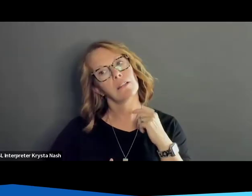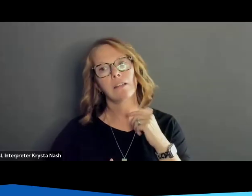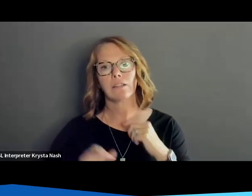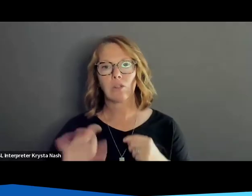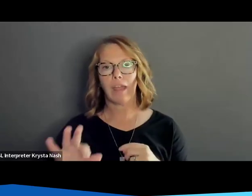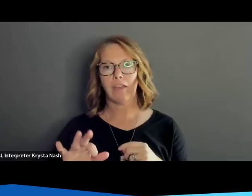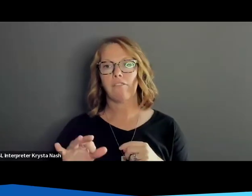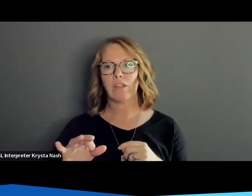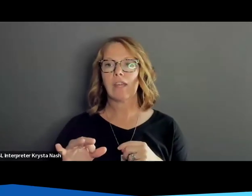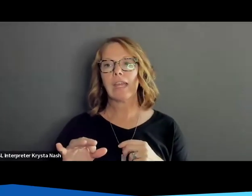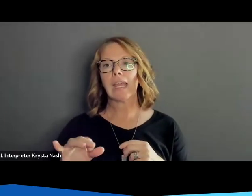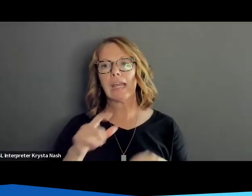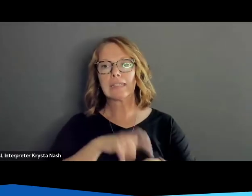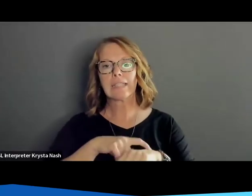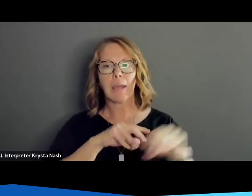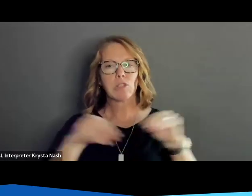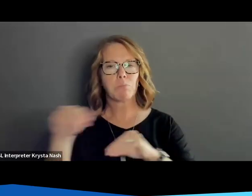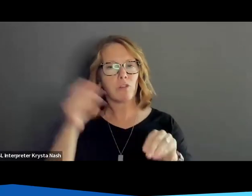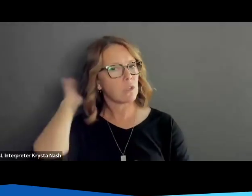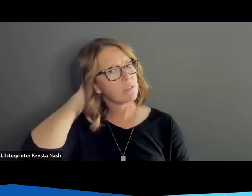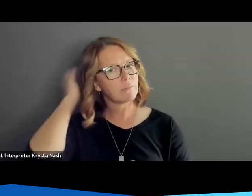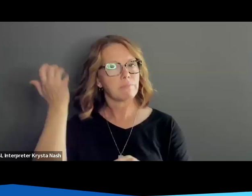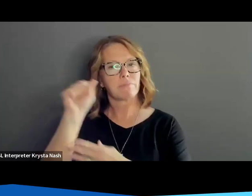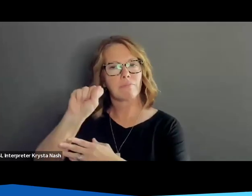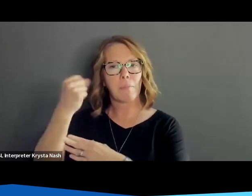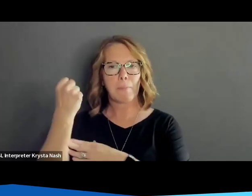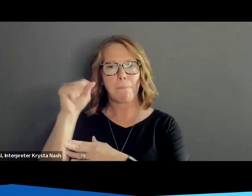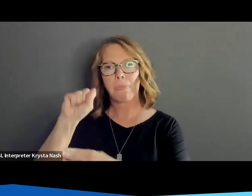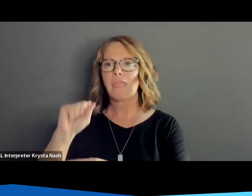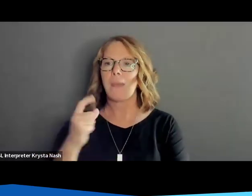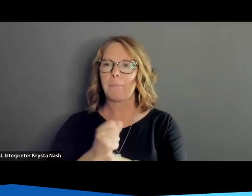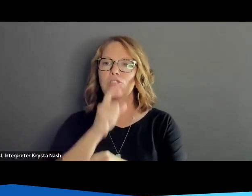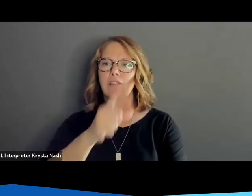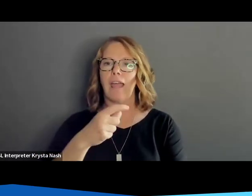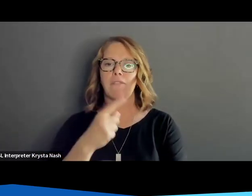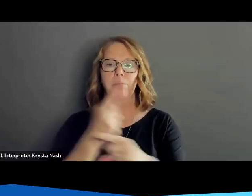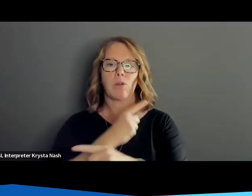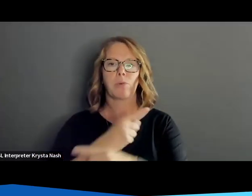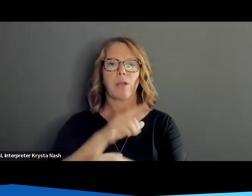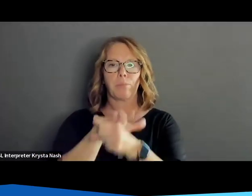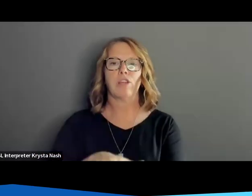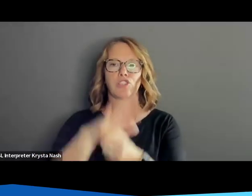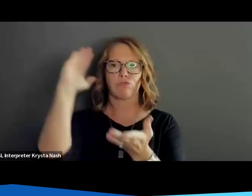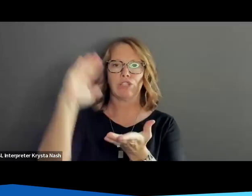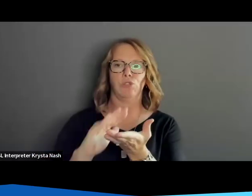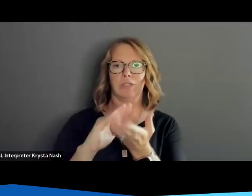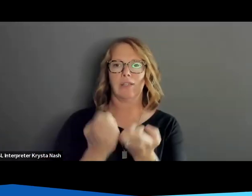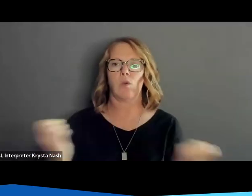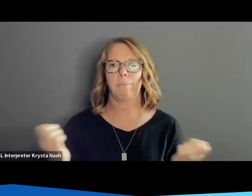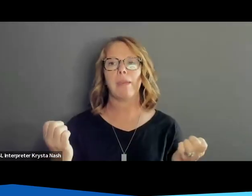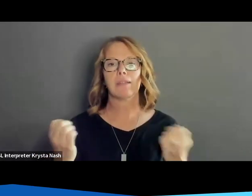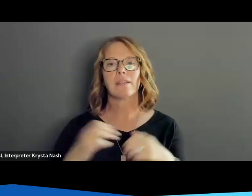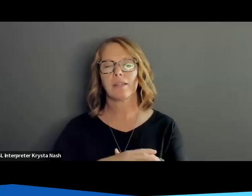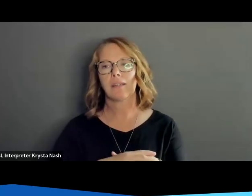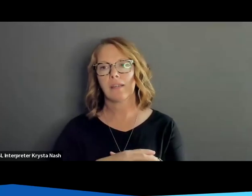if you're on your pillow too long or your headrest. So you need to have proper pressure reducing equipment because you can't move too